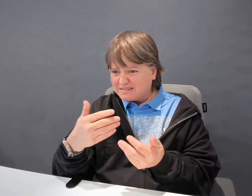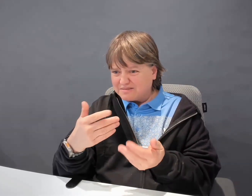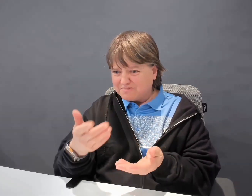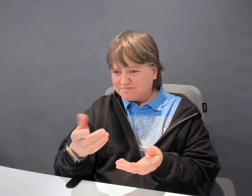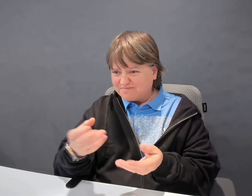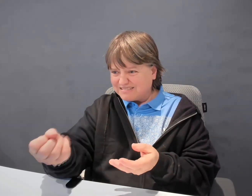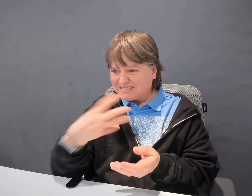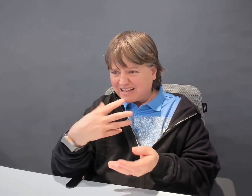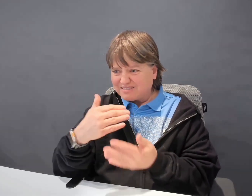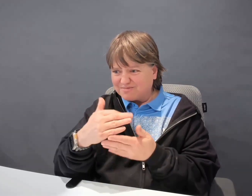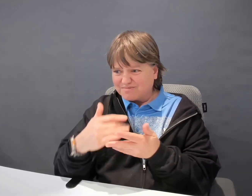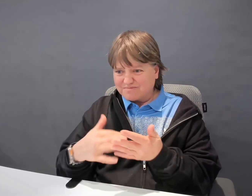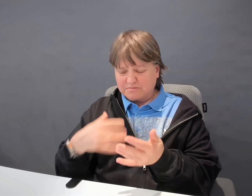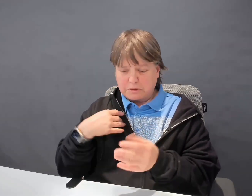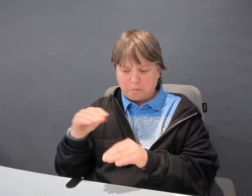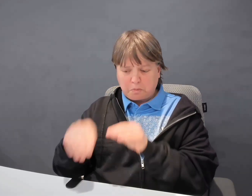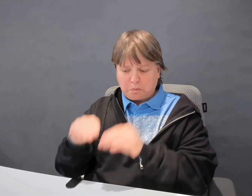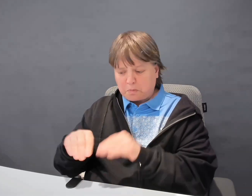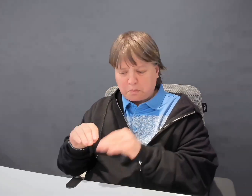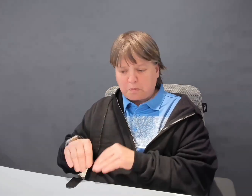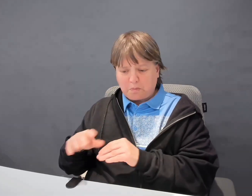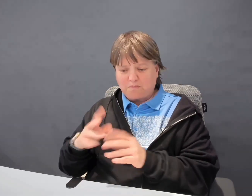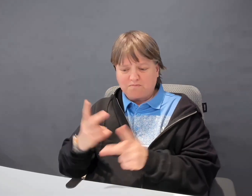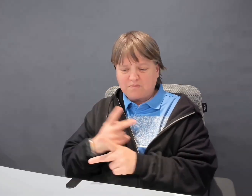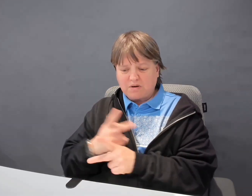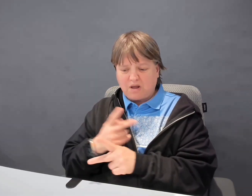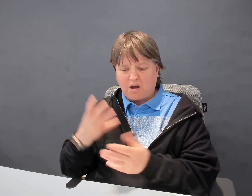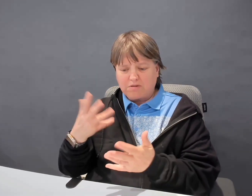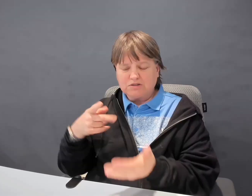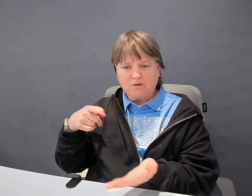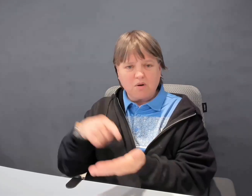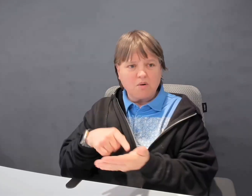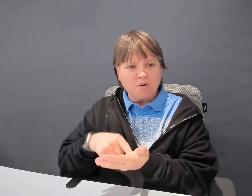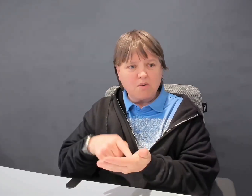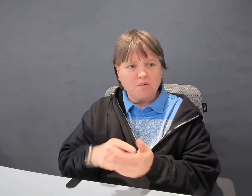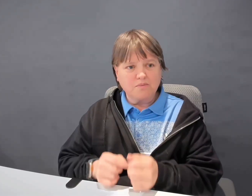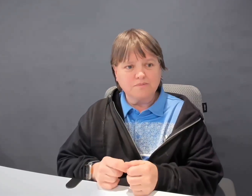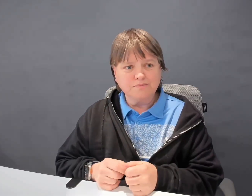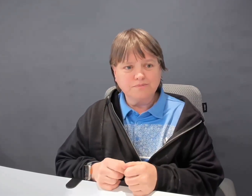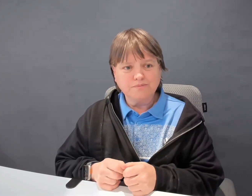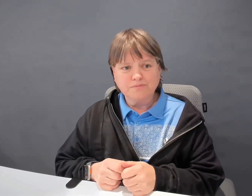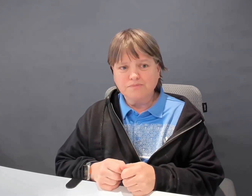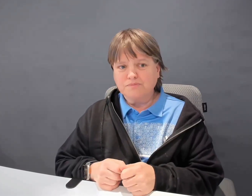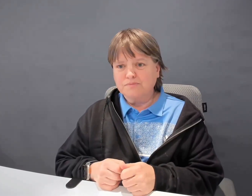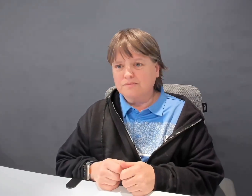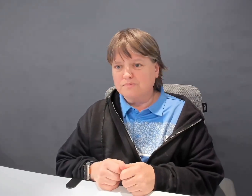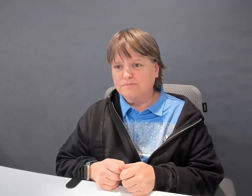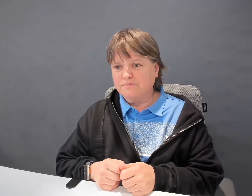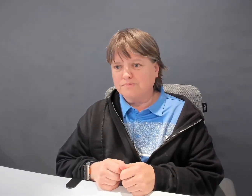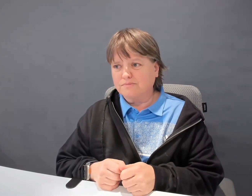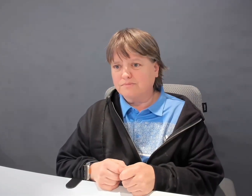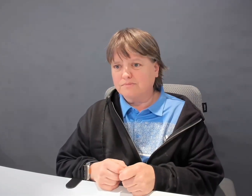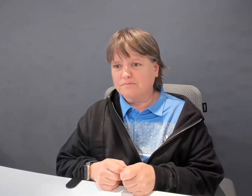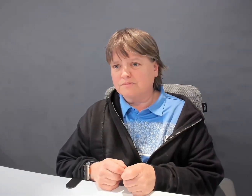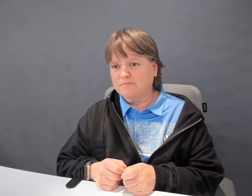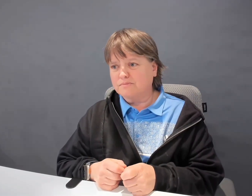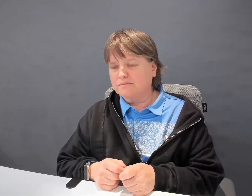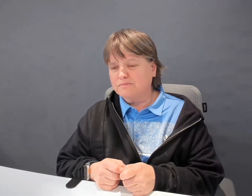income. Would you mind sending me those invoices so that I can then calculate then how much we would owe and how much we'd